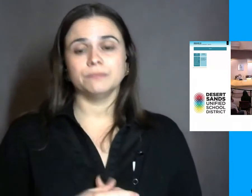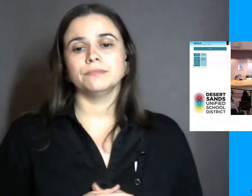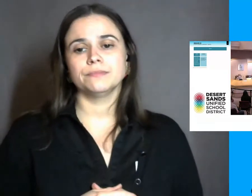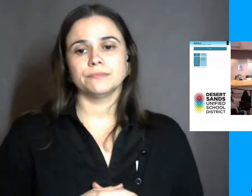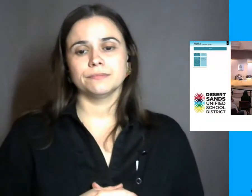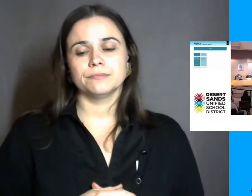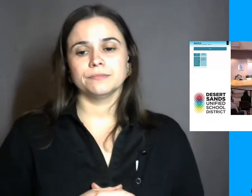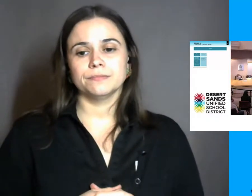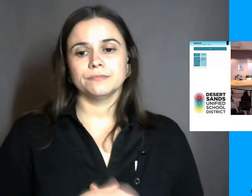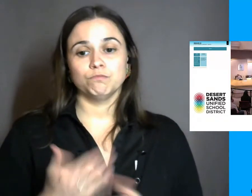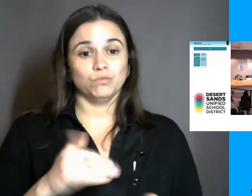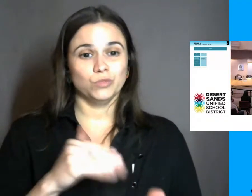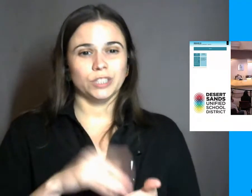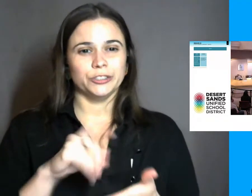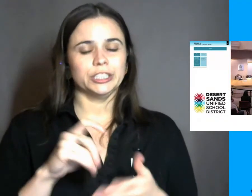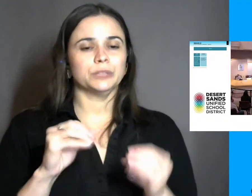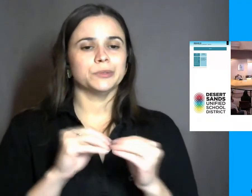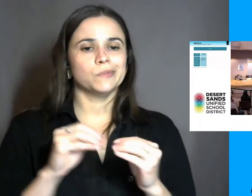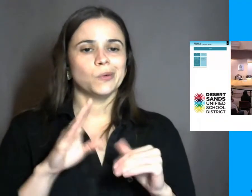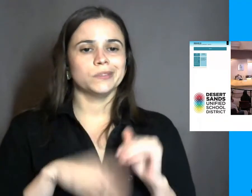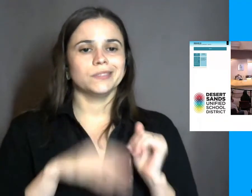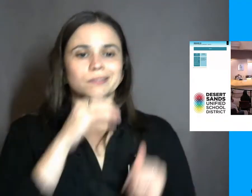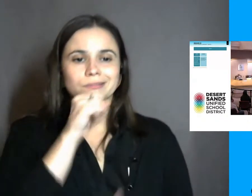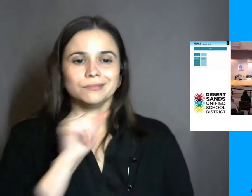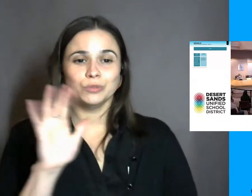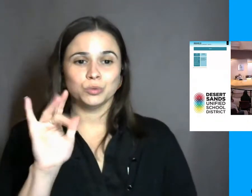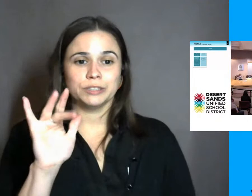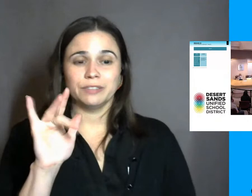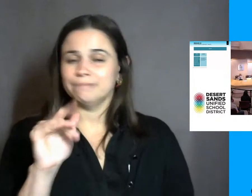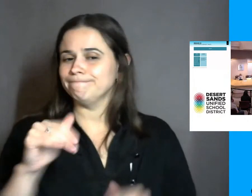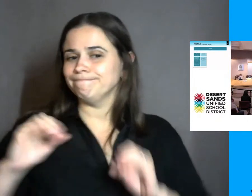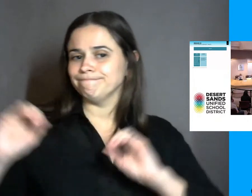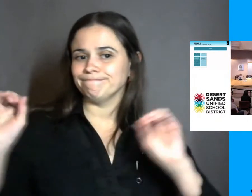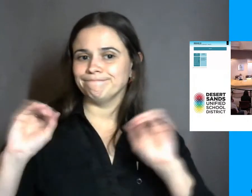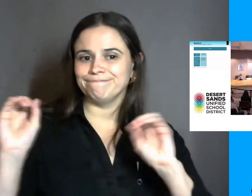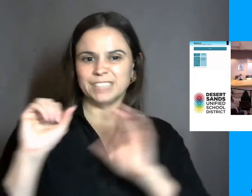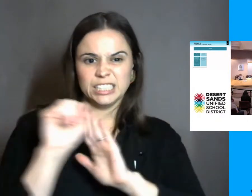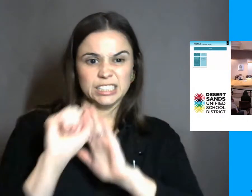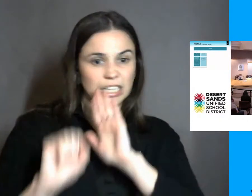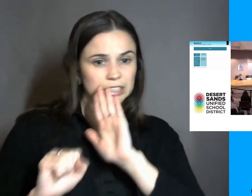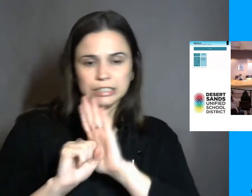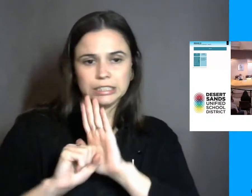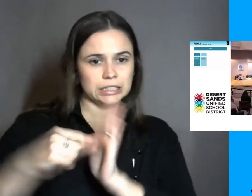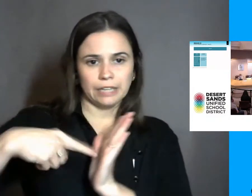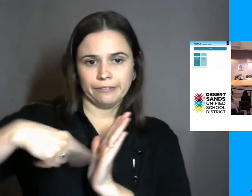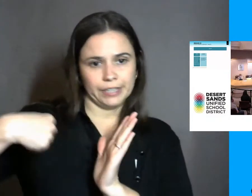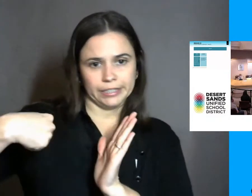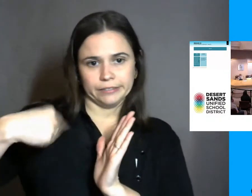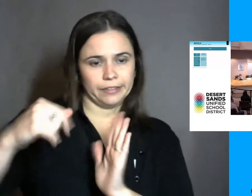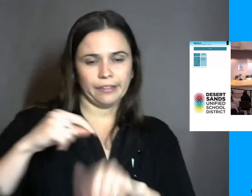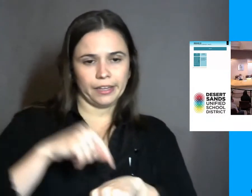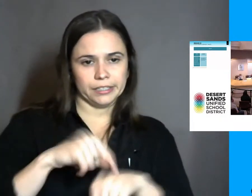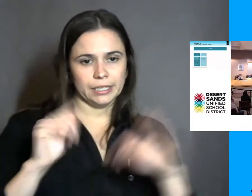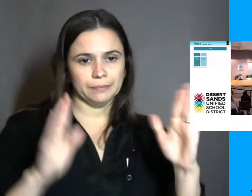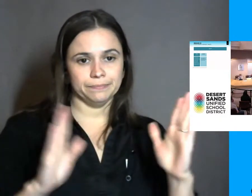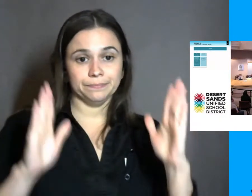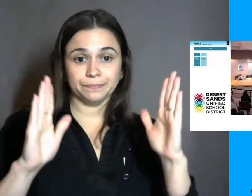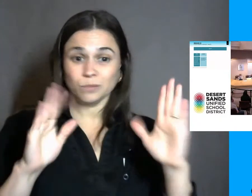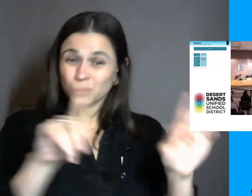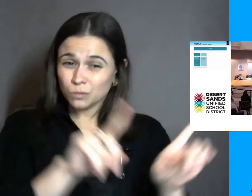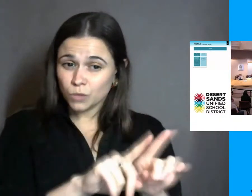be 25 years or older and has not received state funding within that time frame. It's also based on